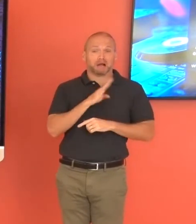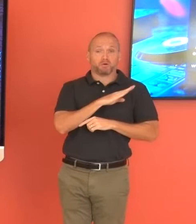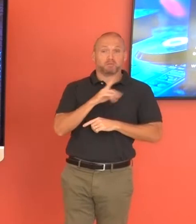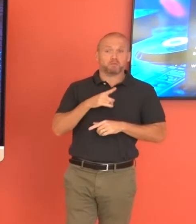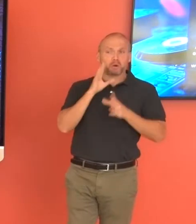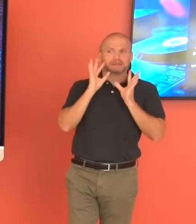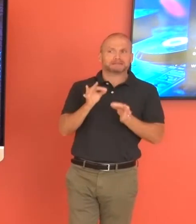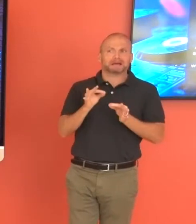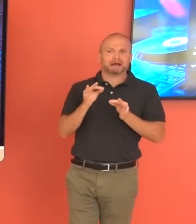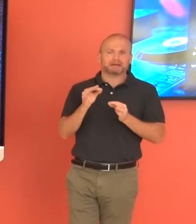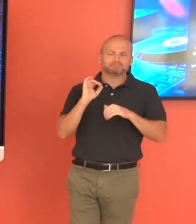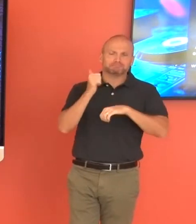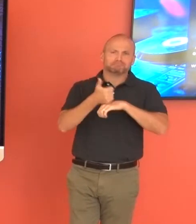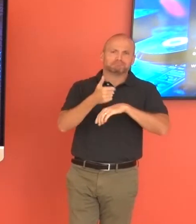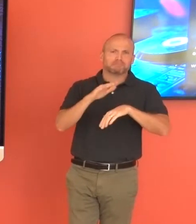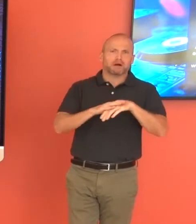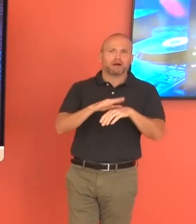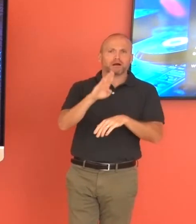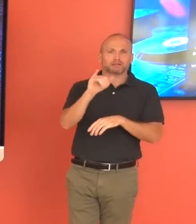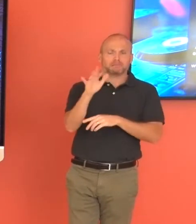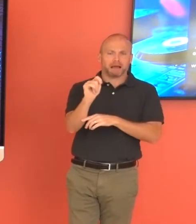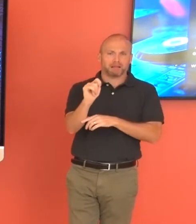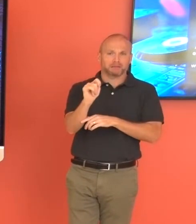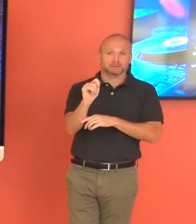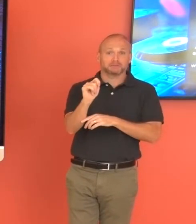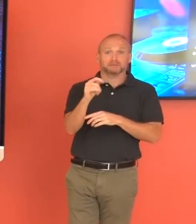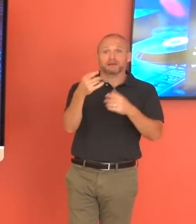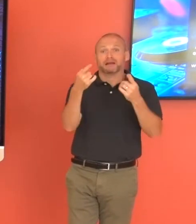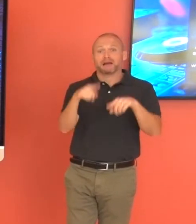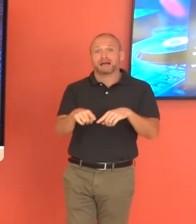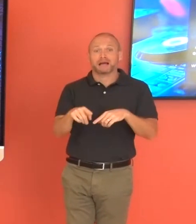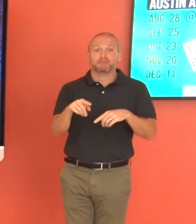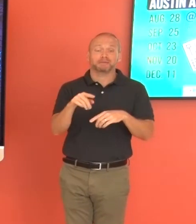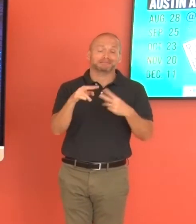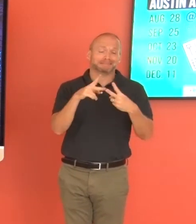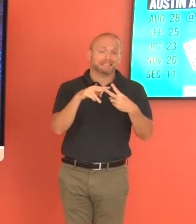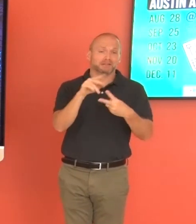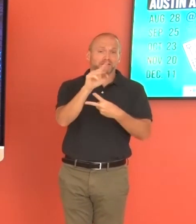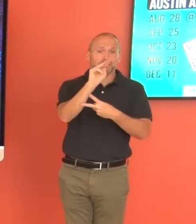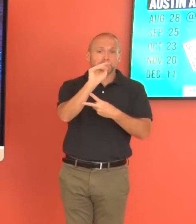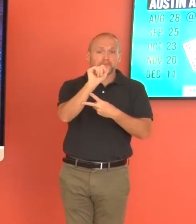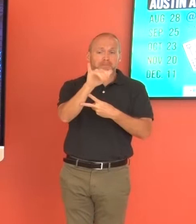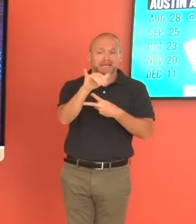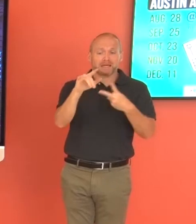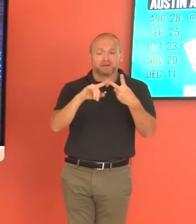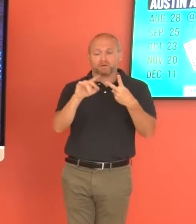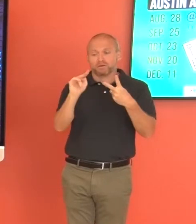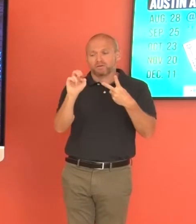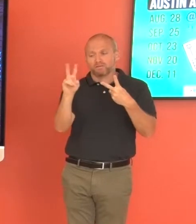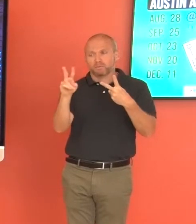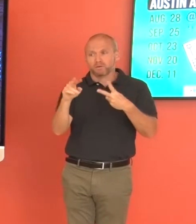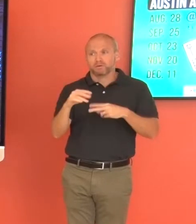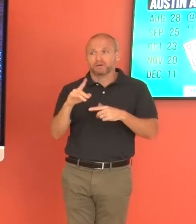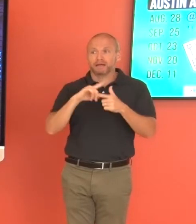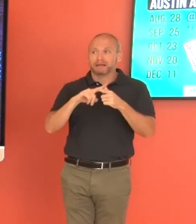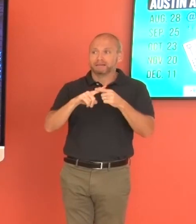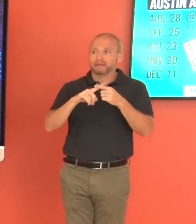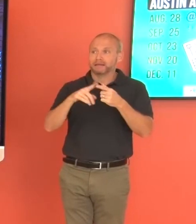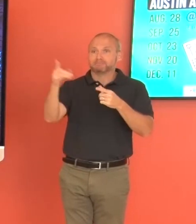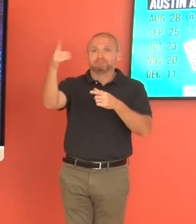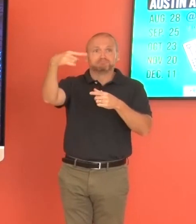on a ballot. And that can happen either in May or in November. And then it gets voted